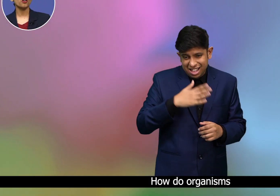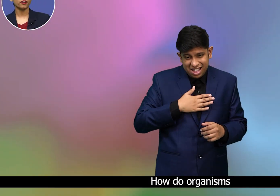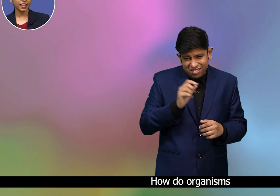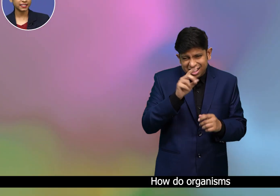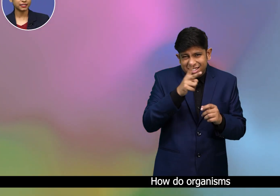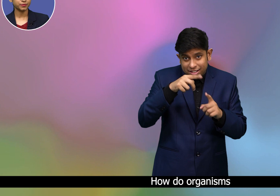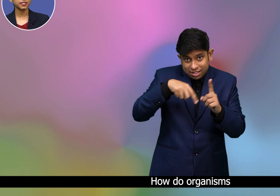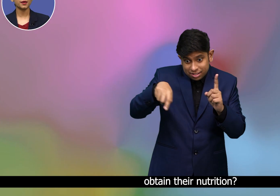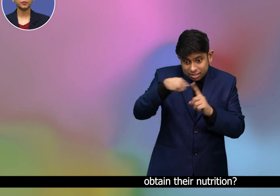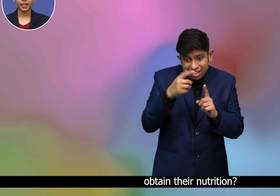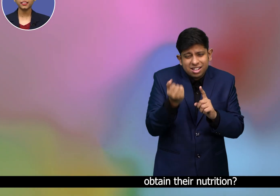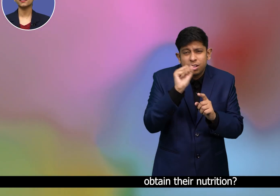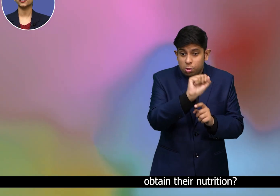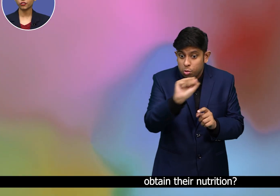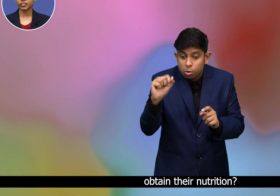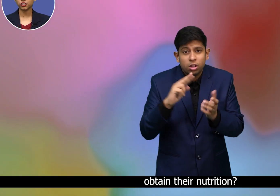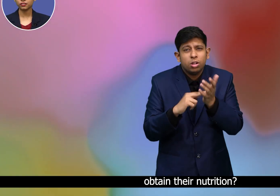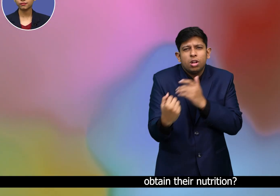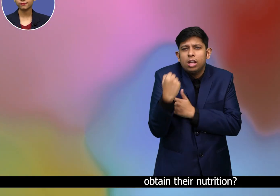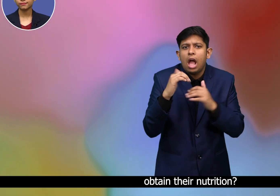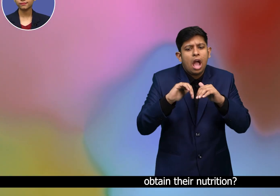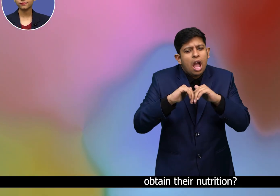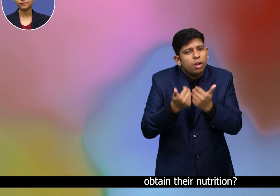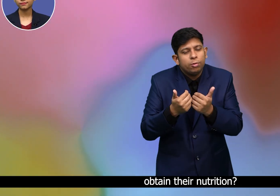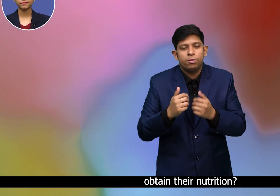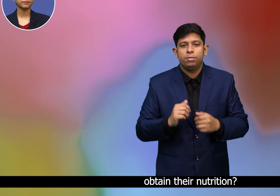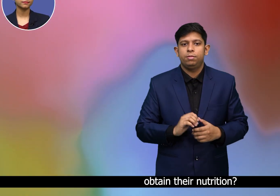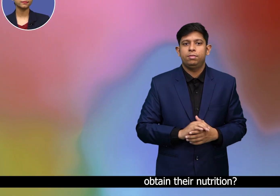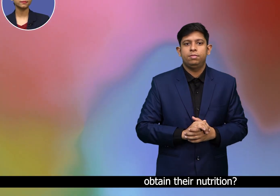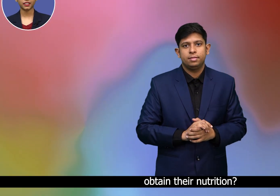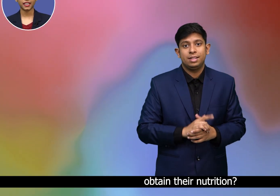How do organisms obtain their nutrition?